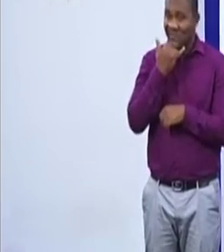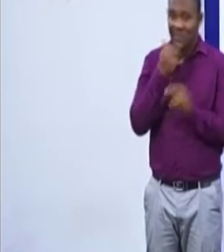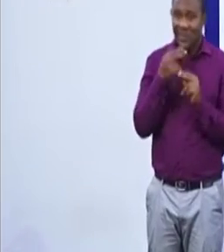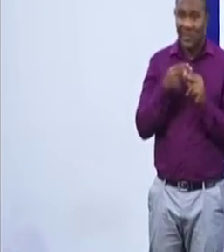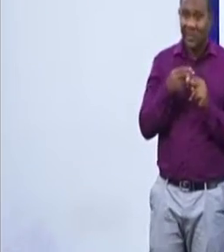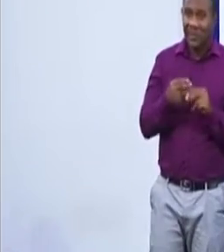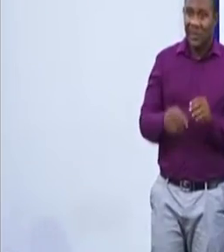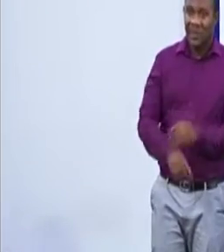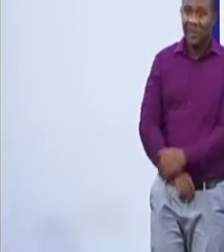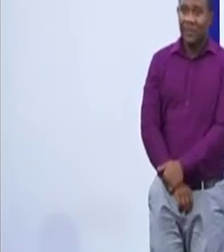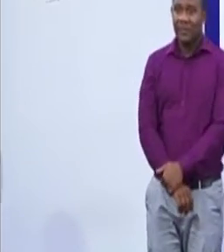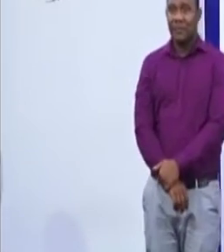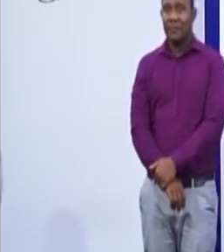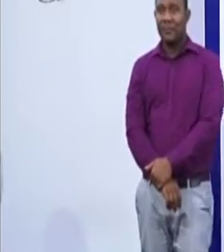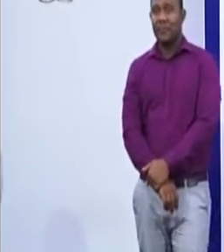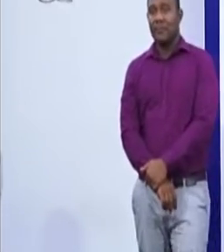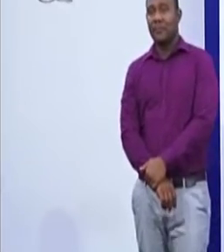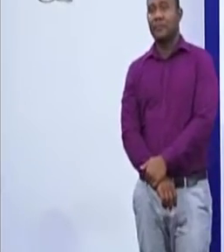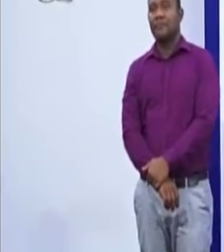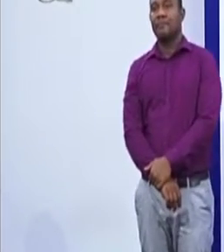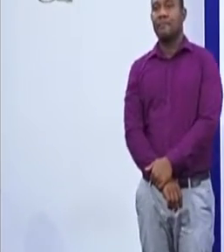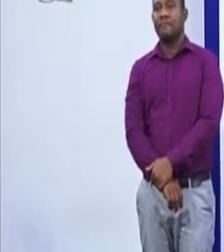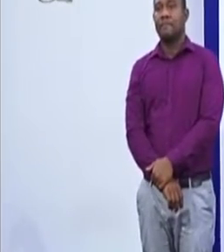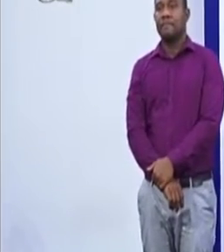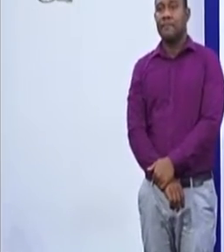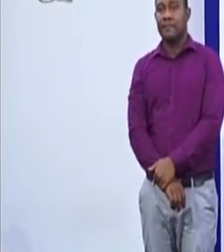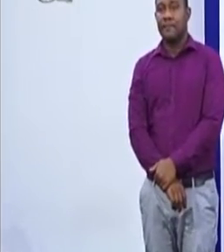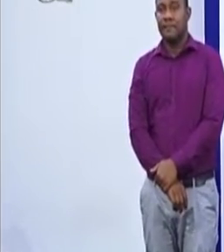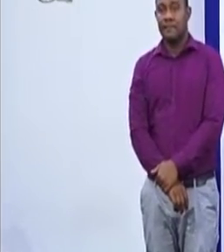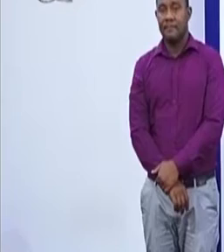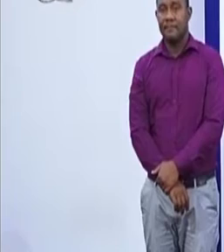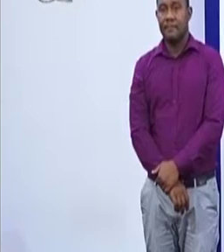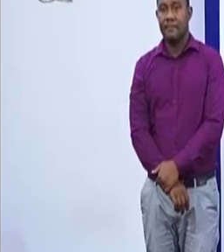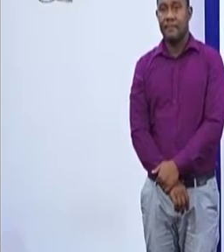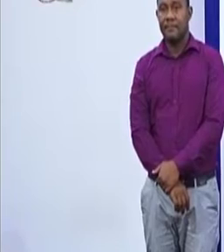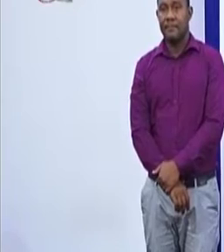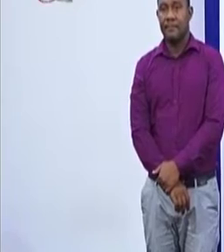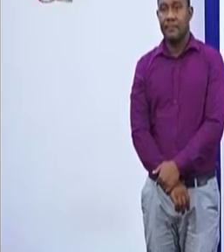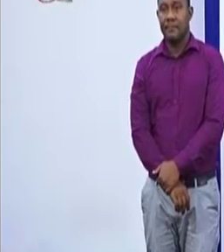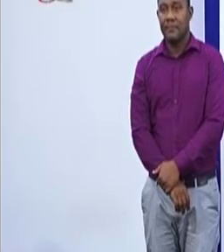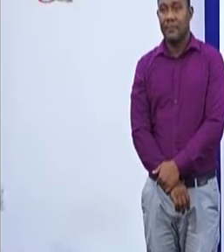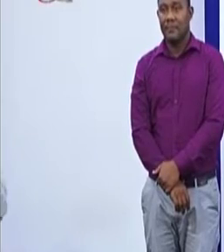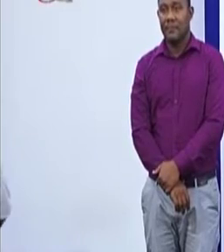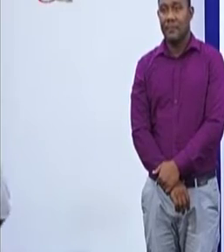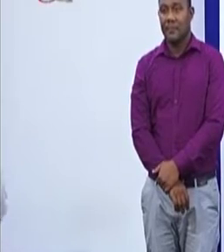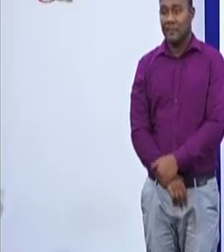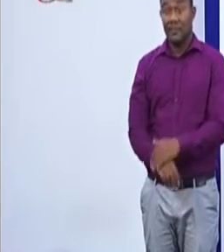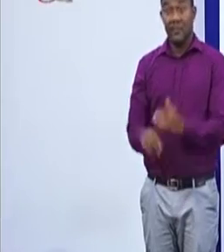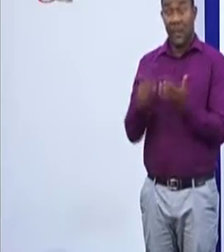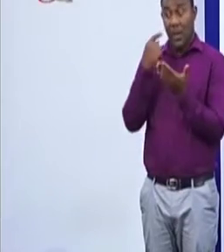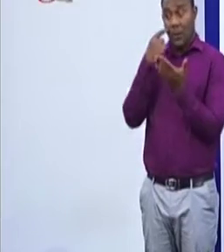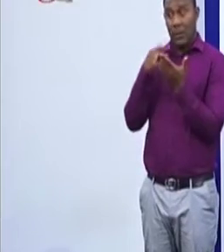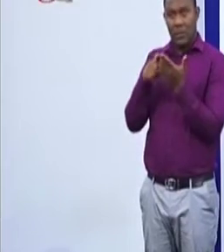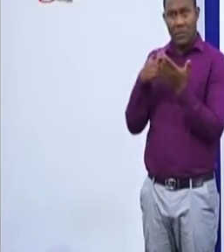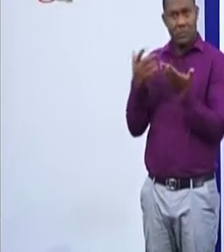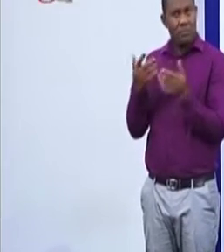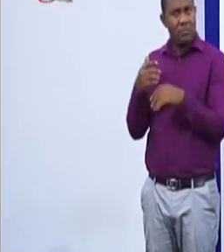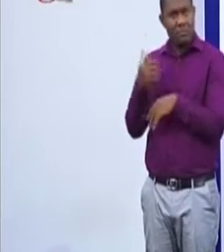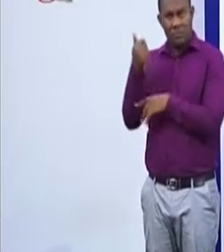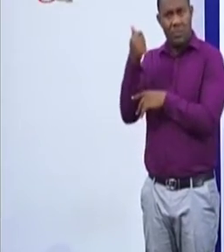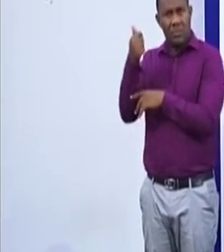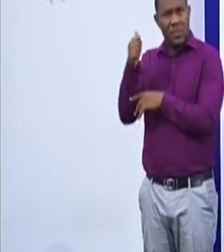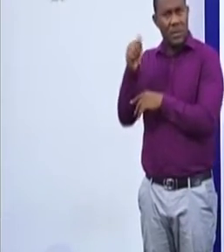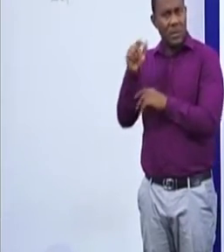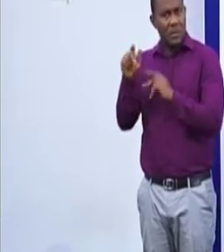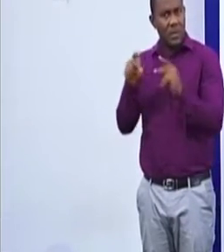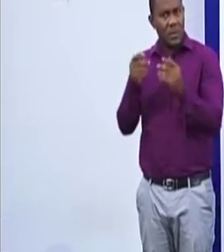Just to put a few things in perspective, I think I've already noticed a number of news websites reporting that we have mentioned here that 10 persons have